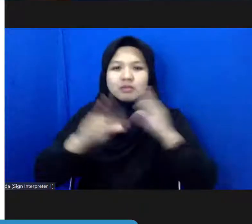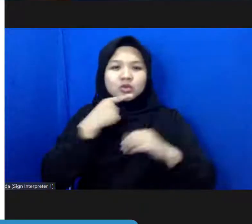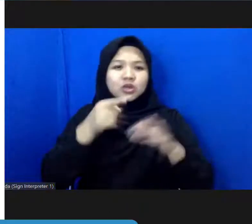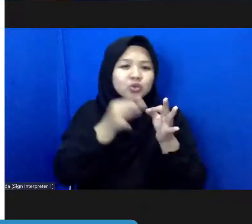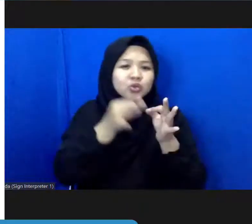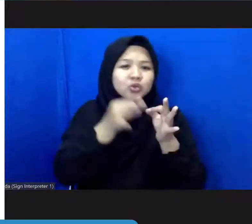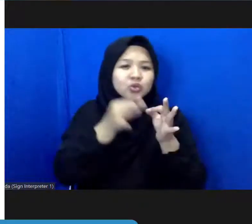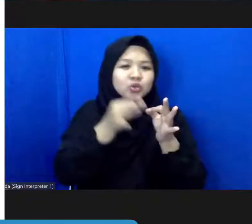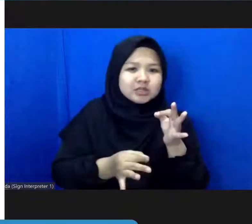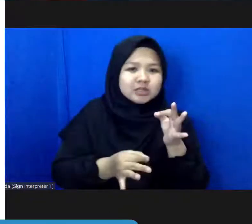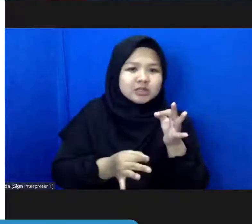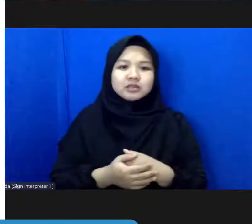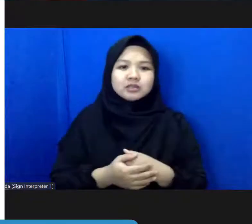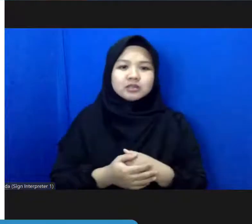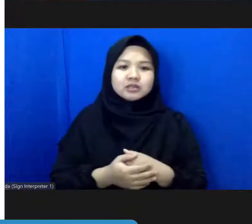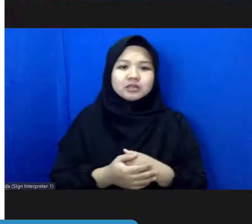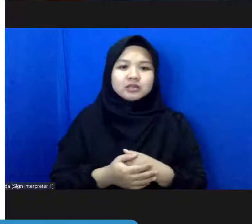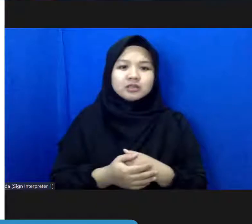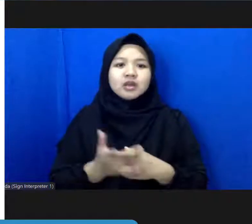priorities moving forward.